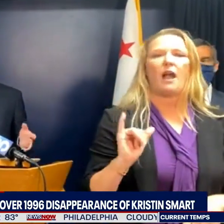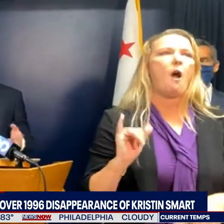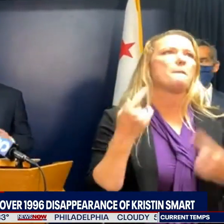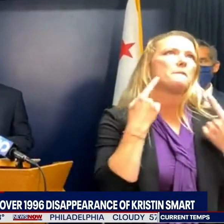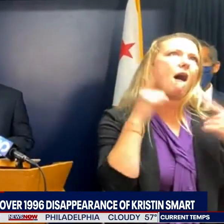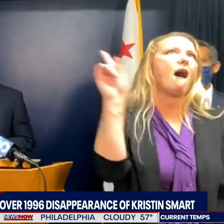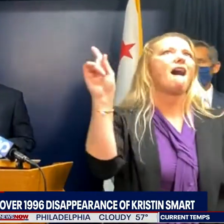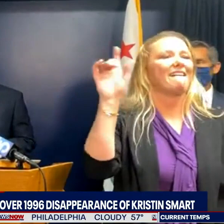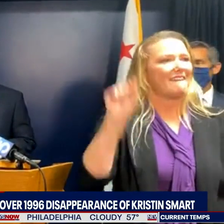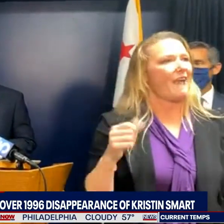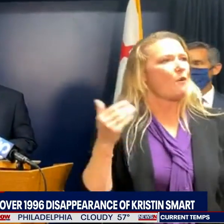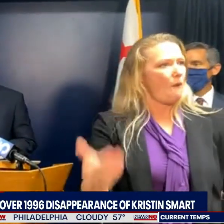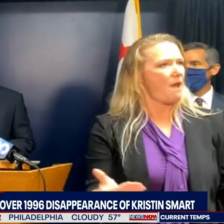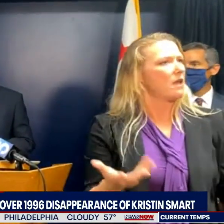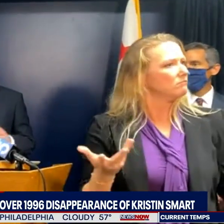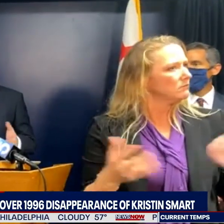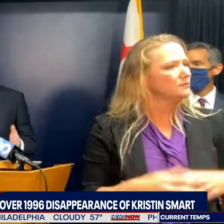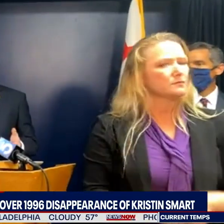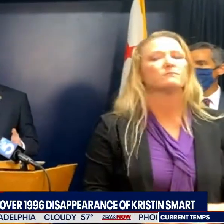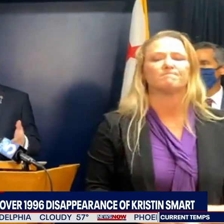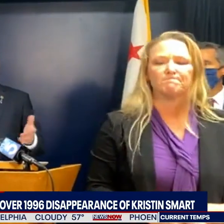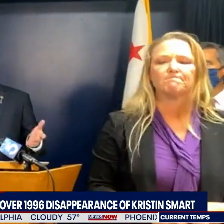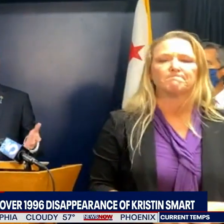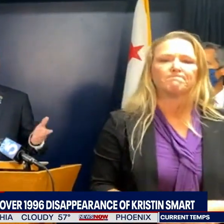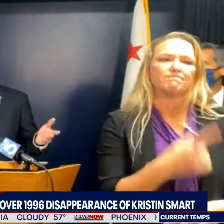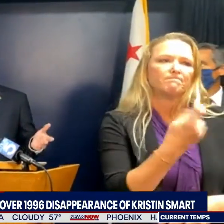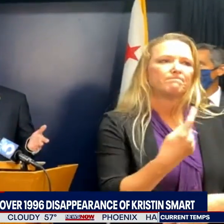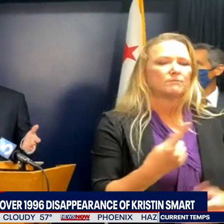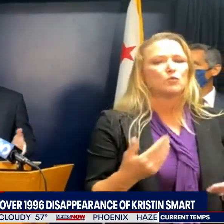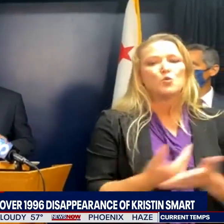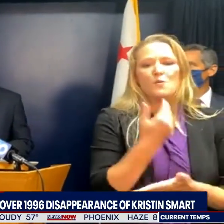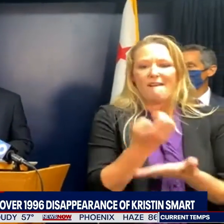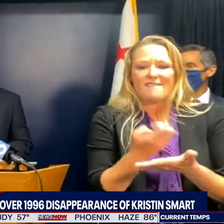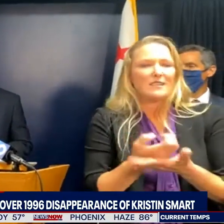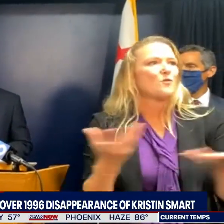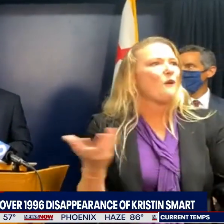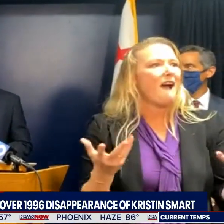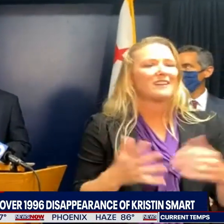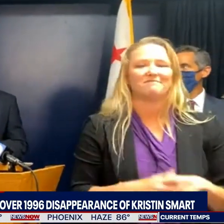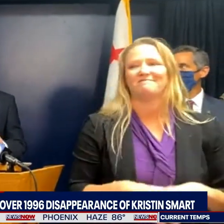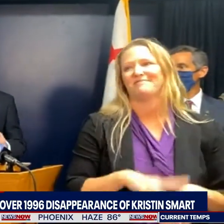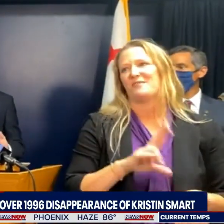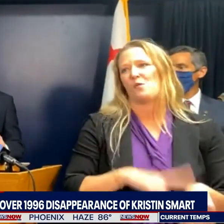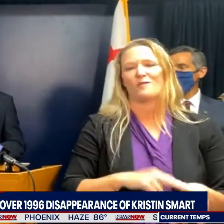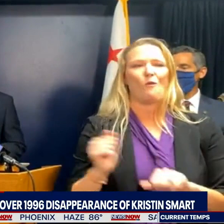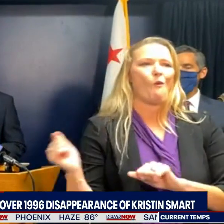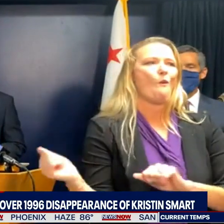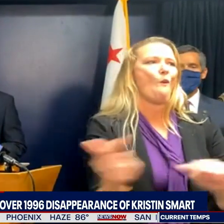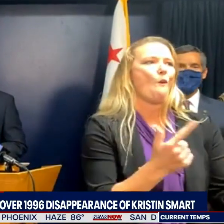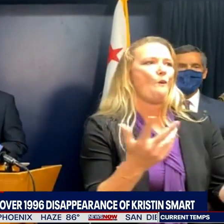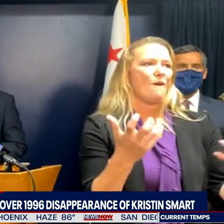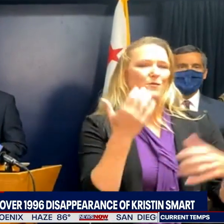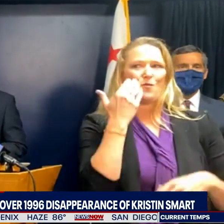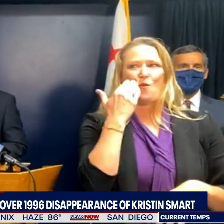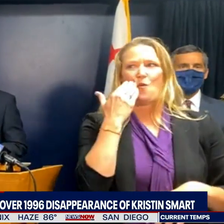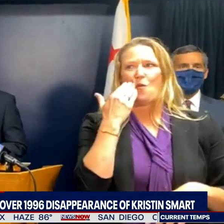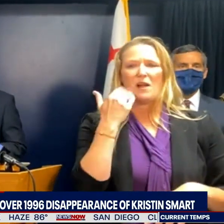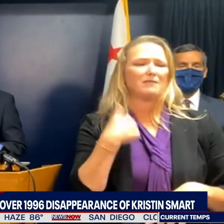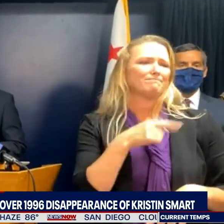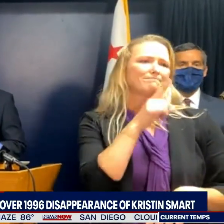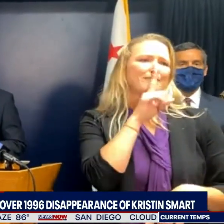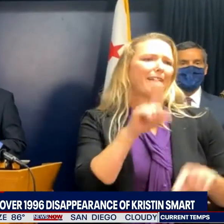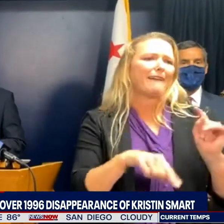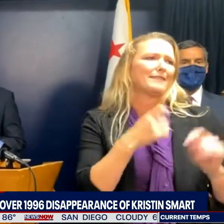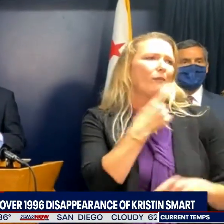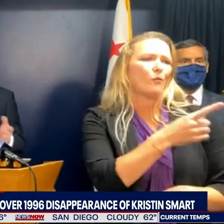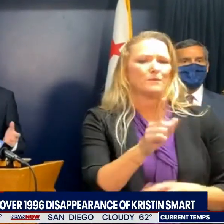So the question was, what new evidence do we have? And of course, that's a question everybody's asking and wants to know. I can't tell you today specifically what